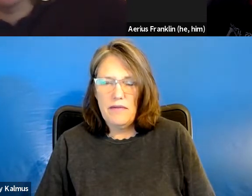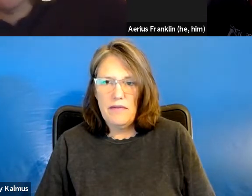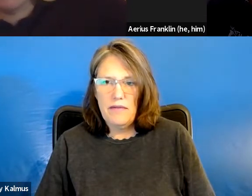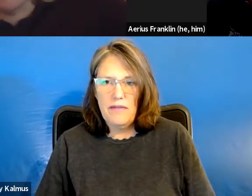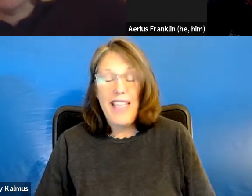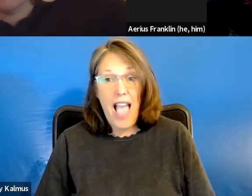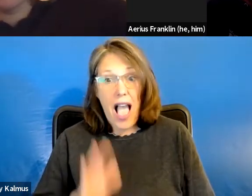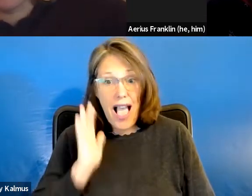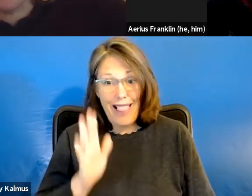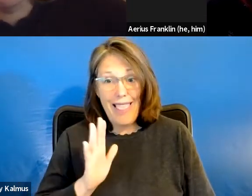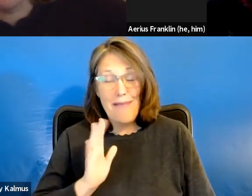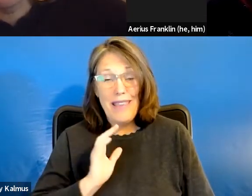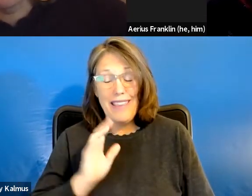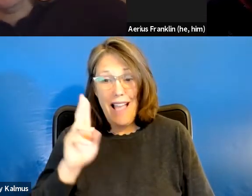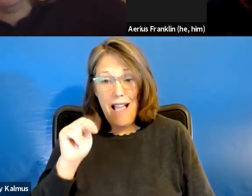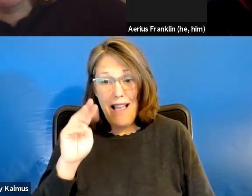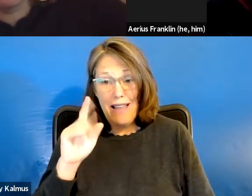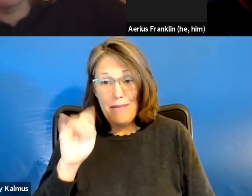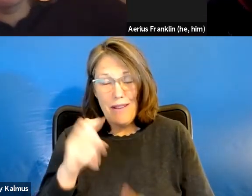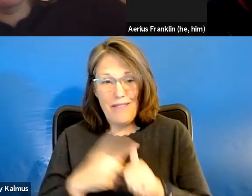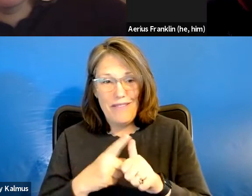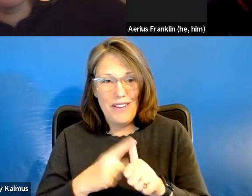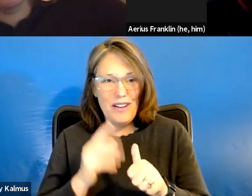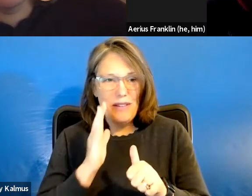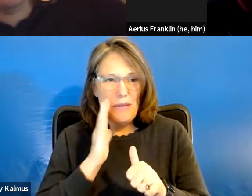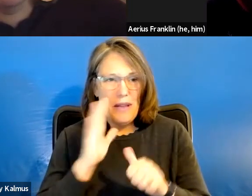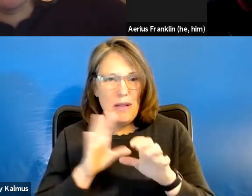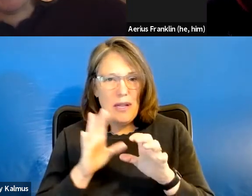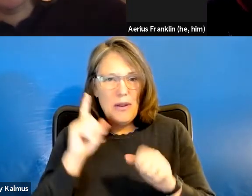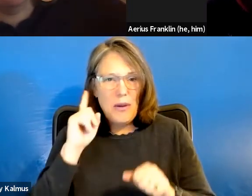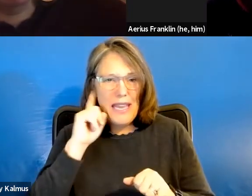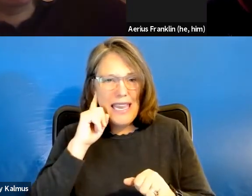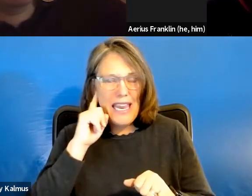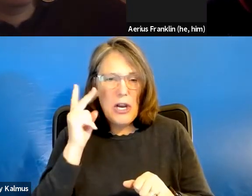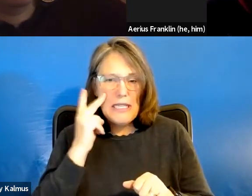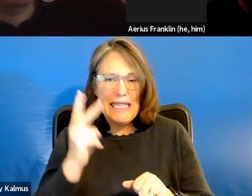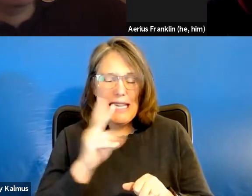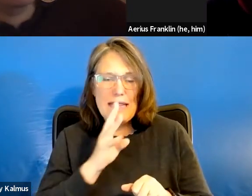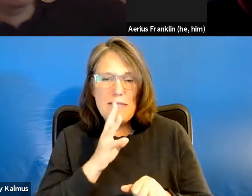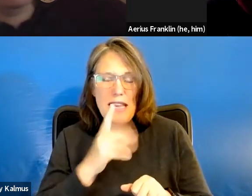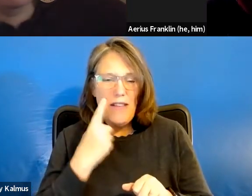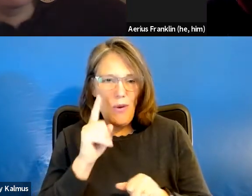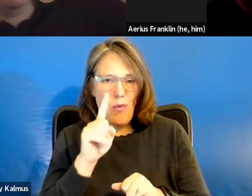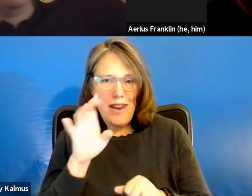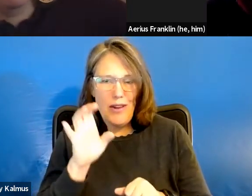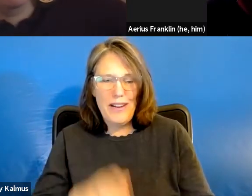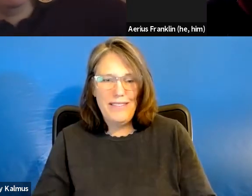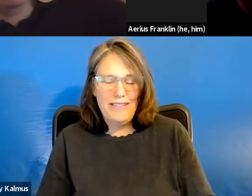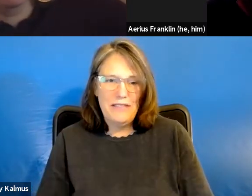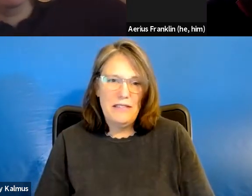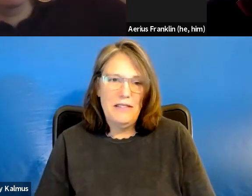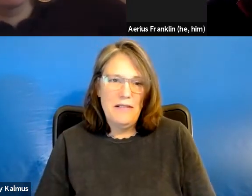Let me unmute myself first. We will do hear, see, speak for 100. Great, thanks.